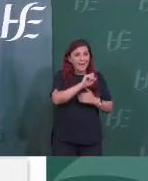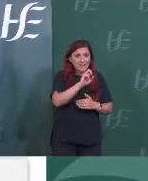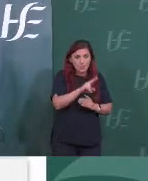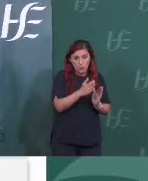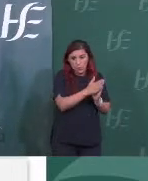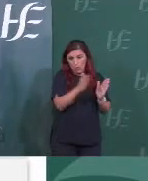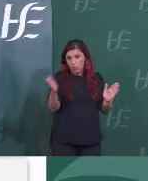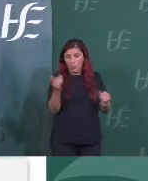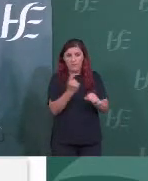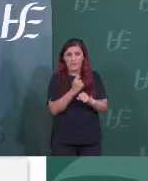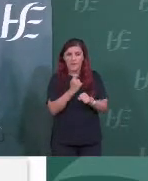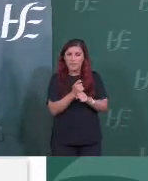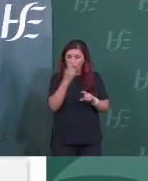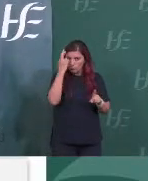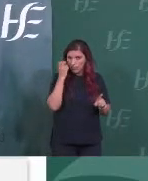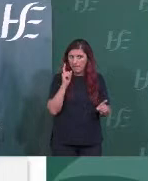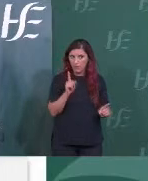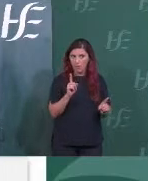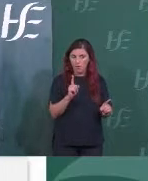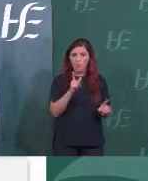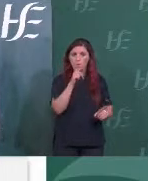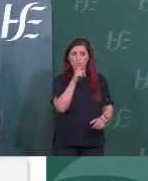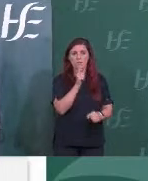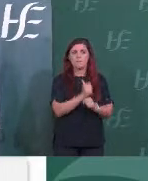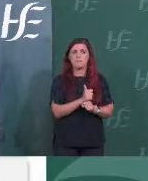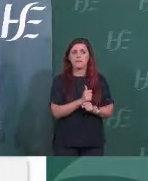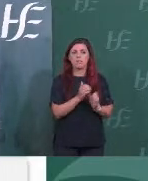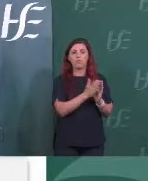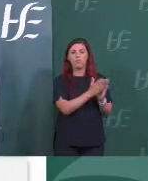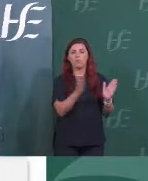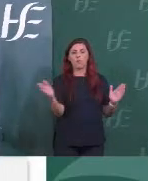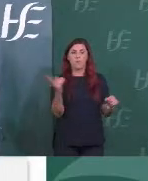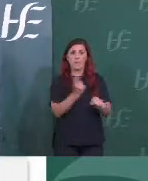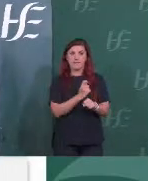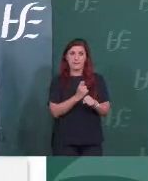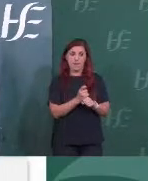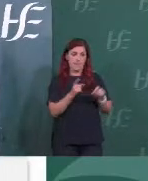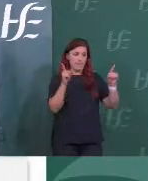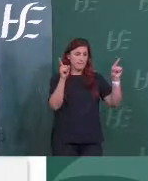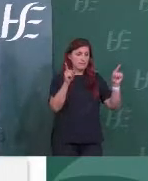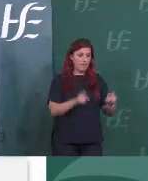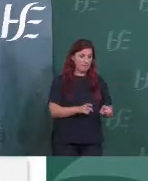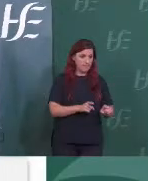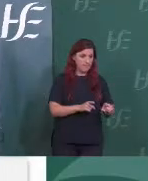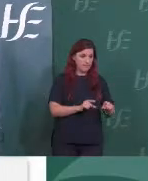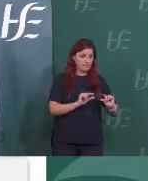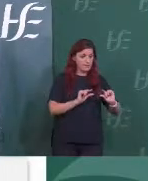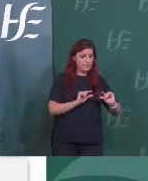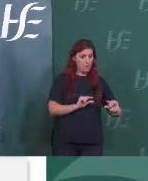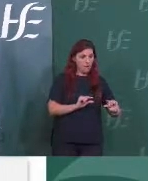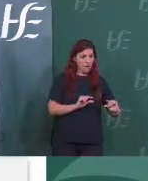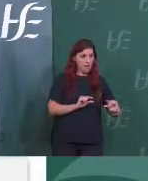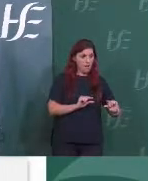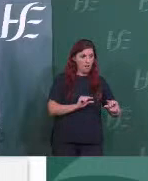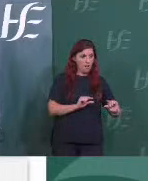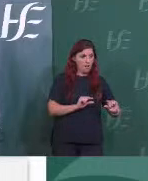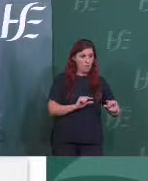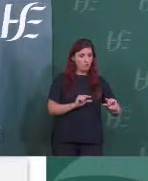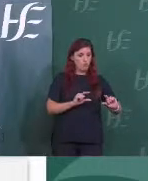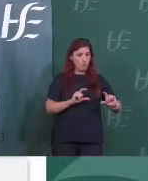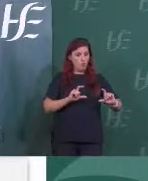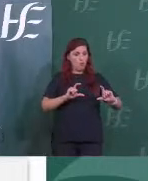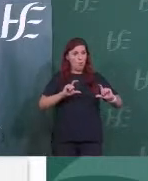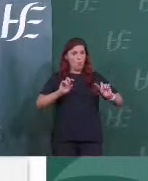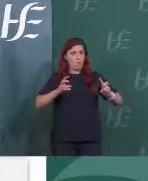period, and let's just remind you again that during this time period, Delta went from being absent to present to growing quickly